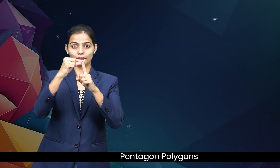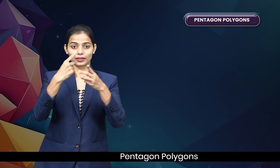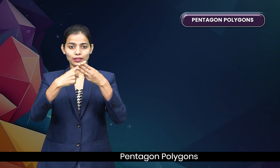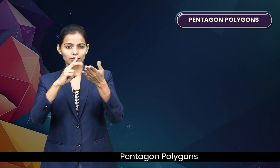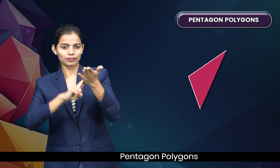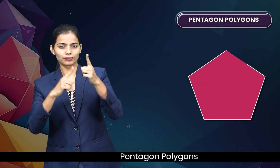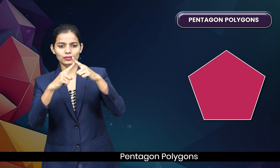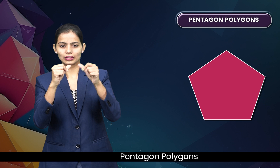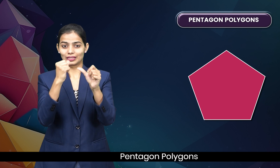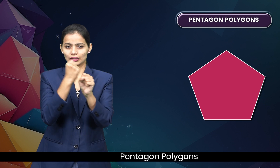Pentagon polygons.